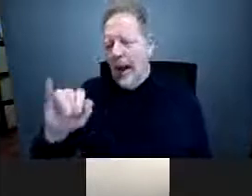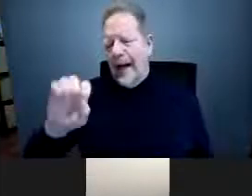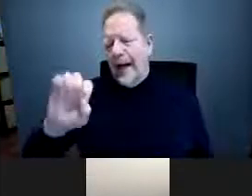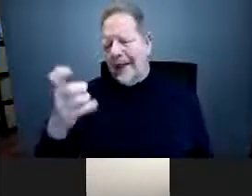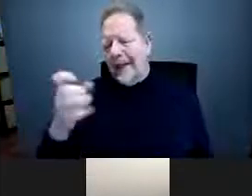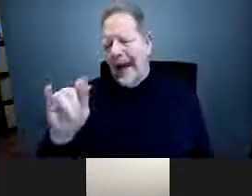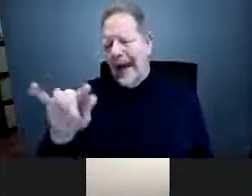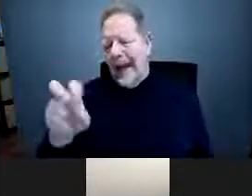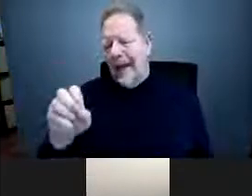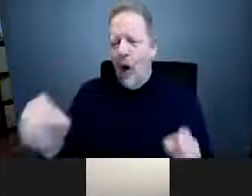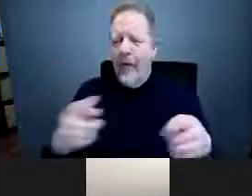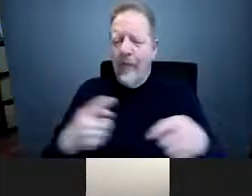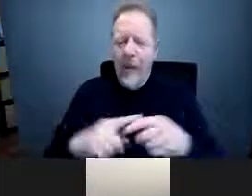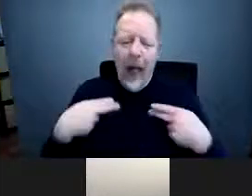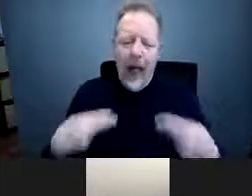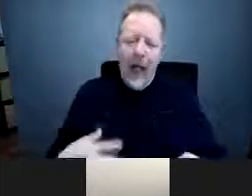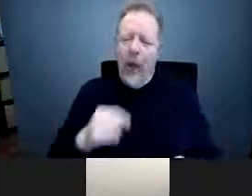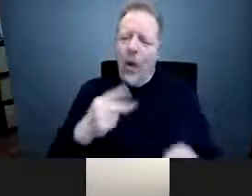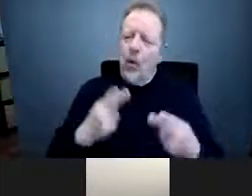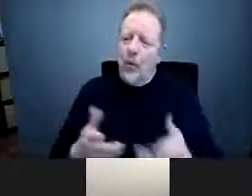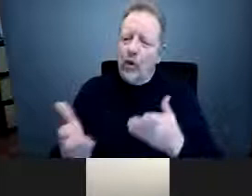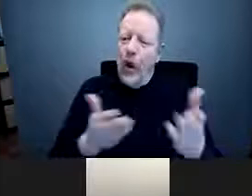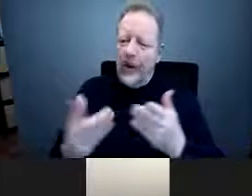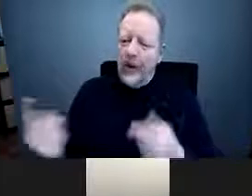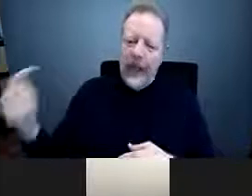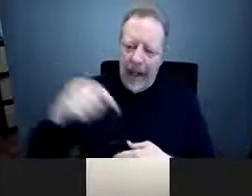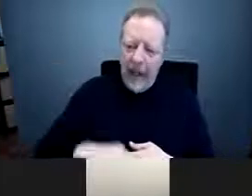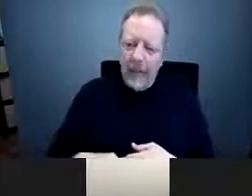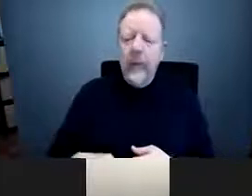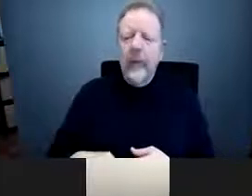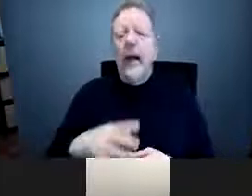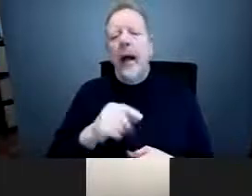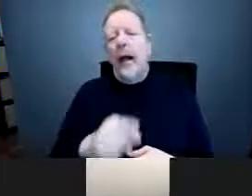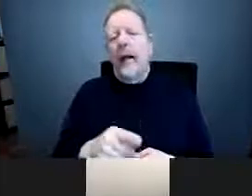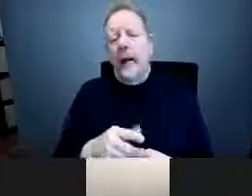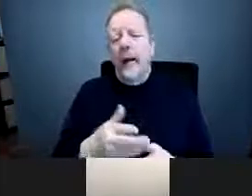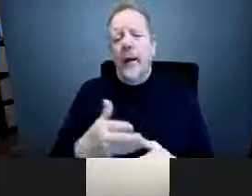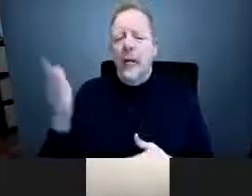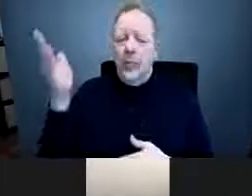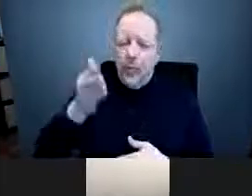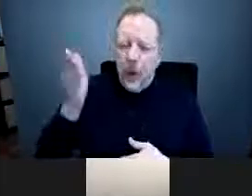Human Services. They were very resourceful. They presented the project